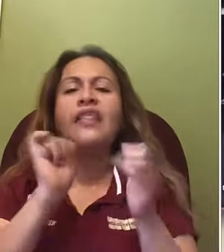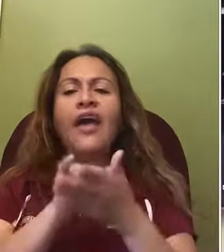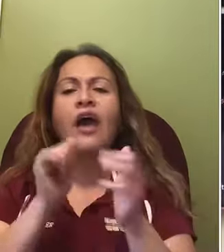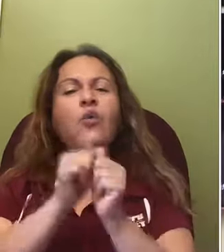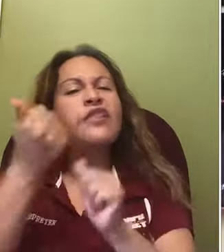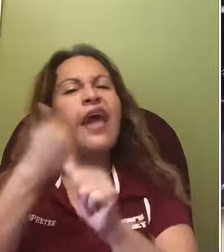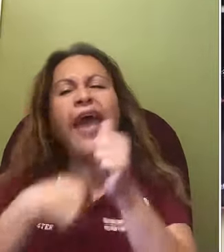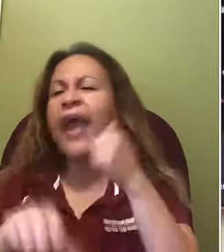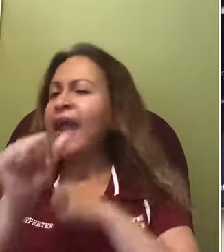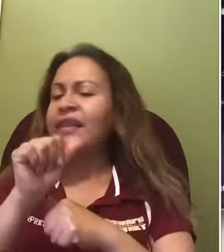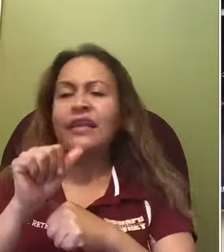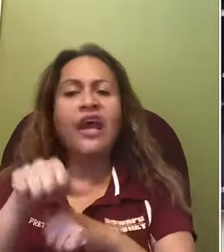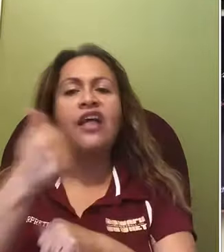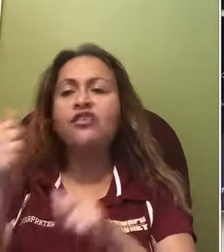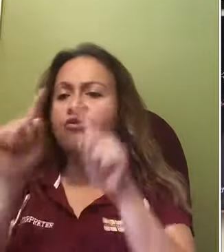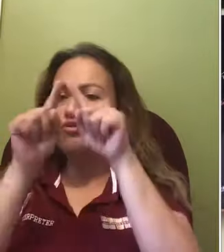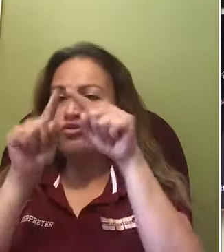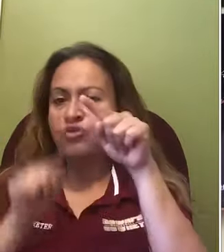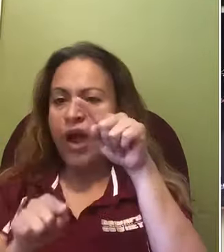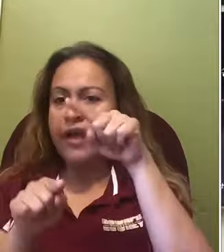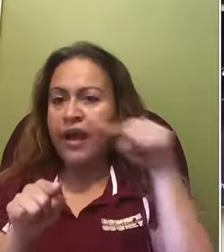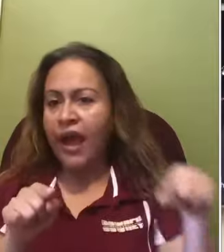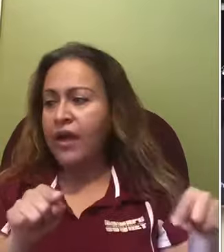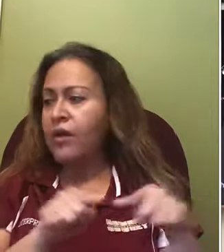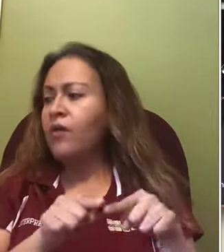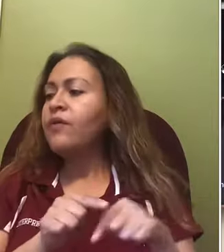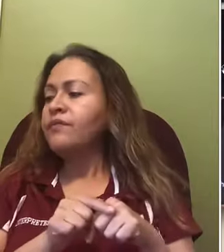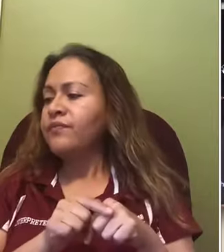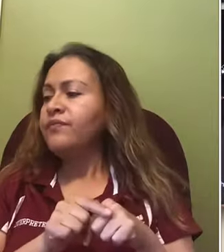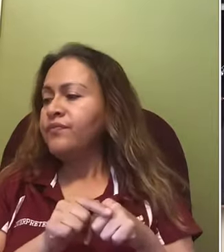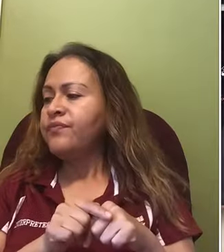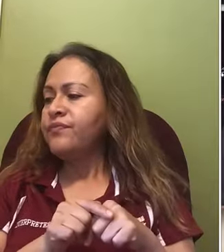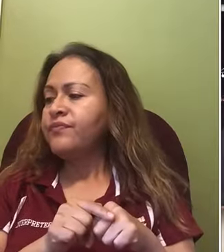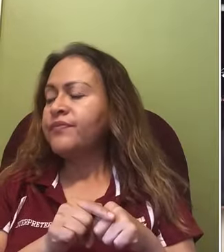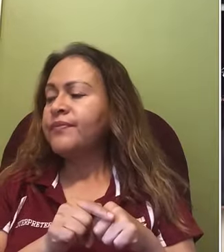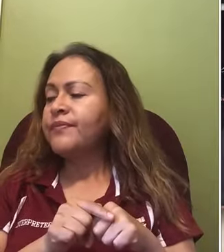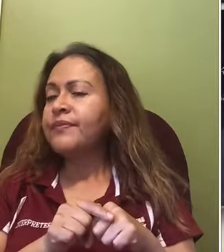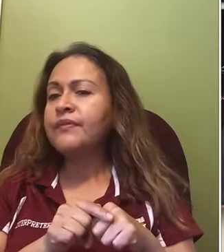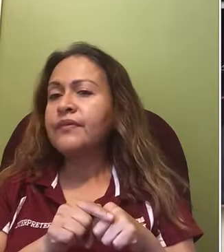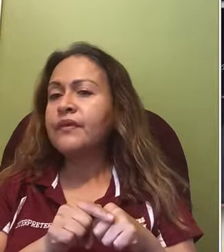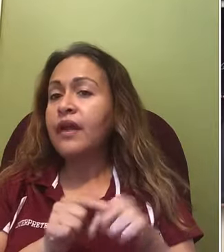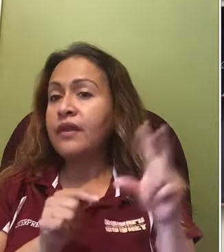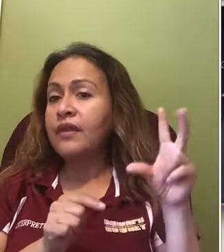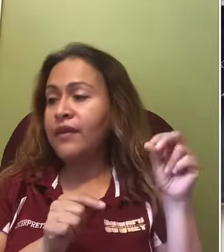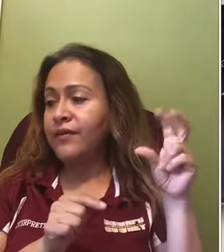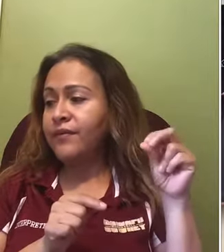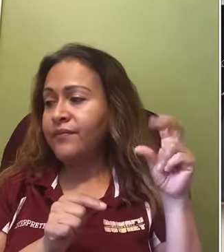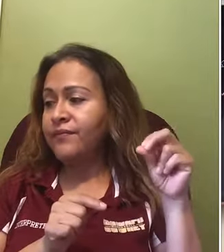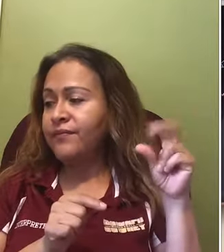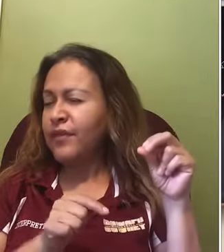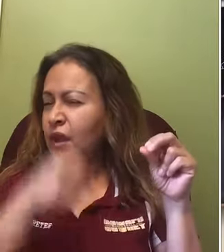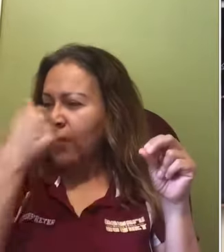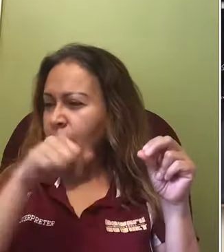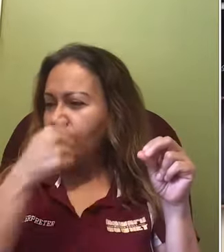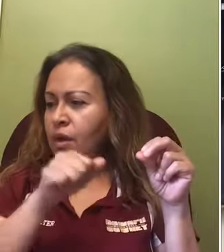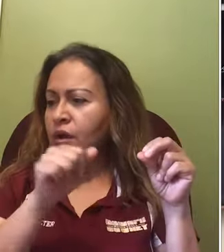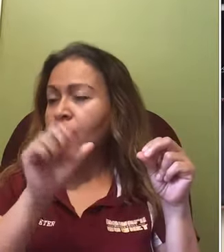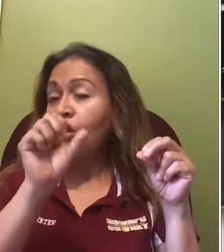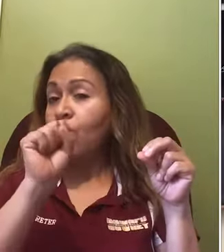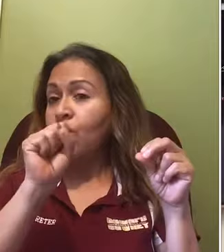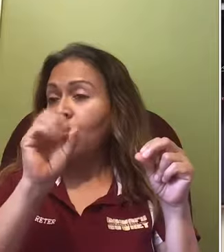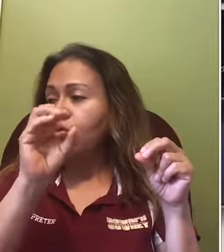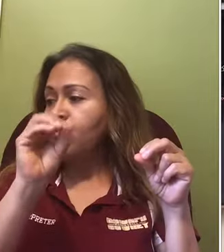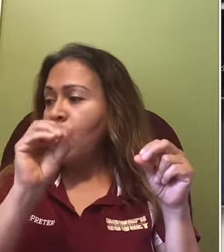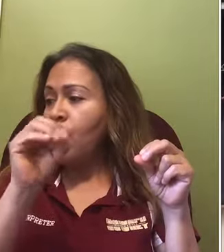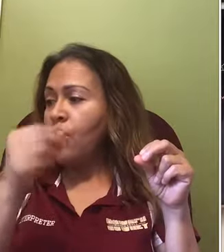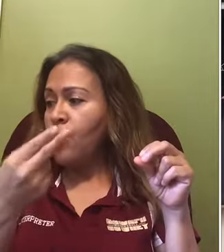degrees, hey, this angle right over here is 30 degrees, so I can use this right triangle. And we just have to remember SOHCAHTOA. Let